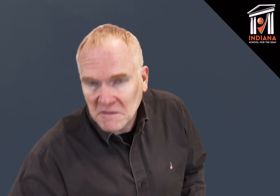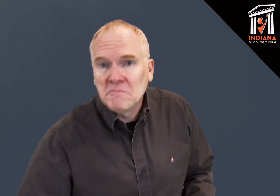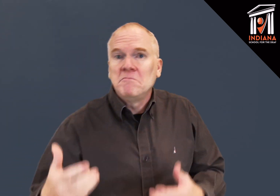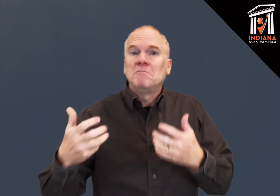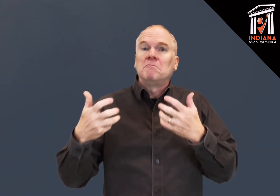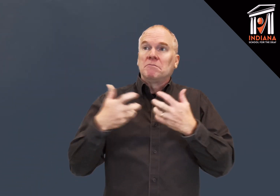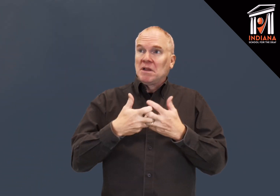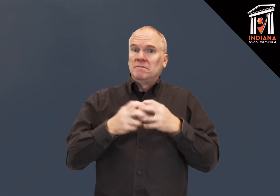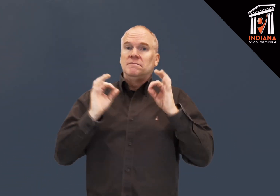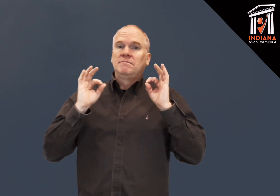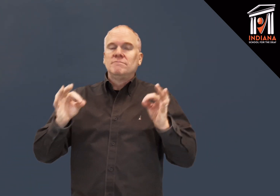which you see here.